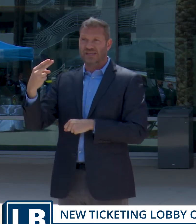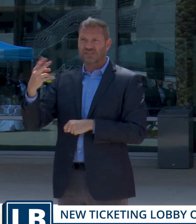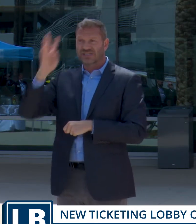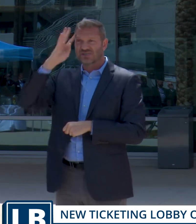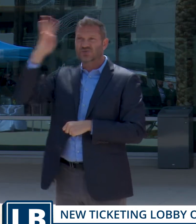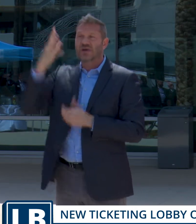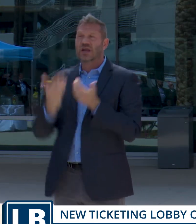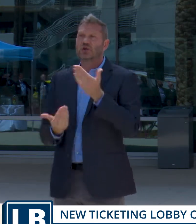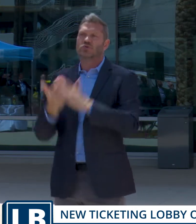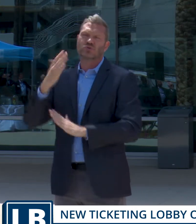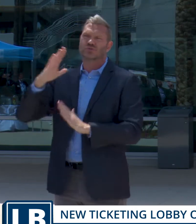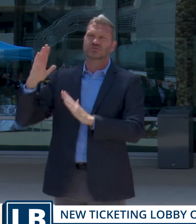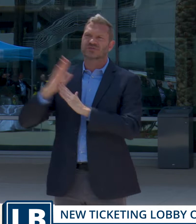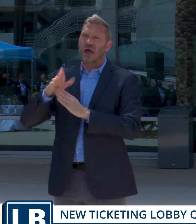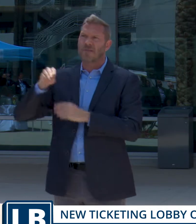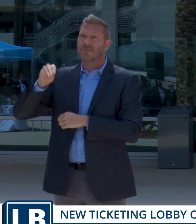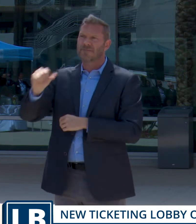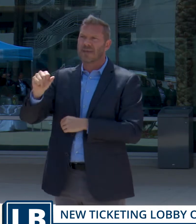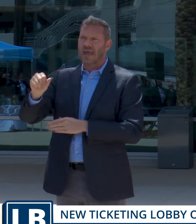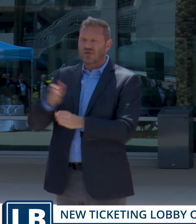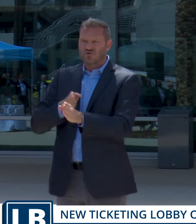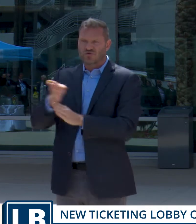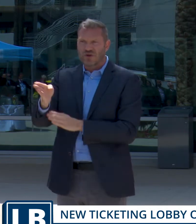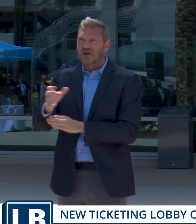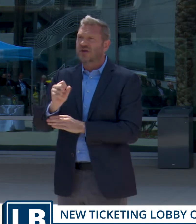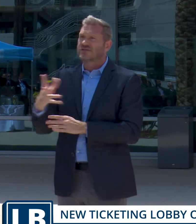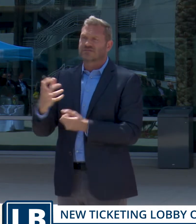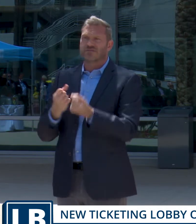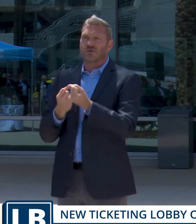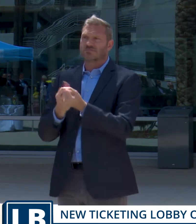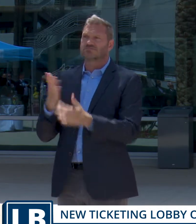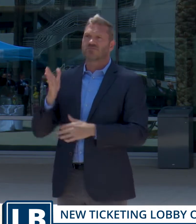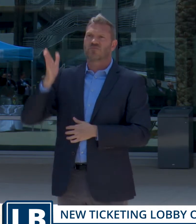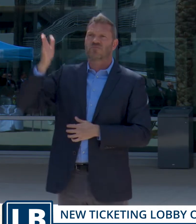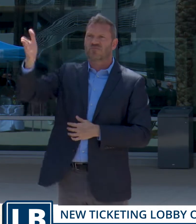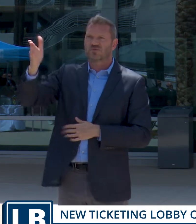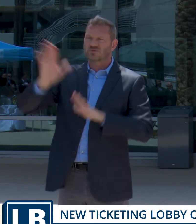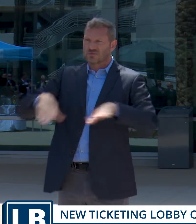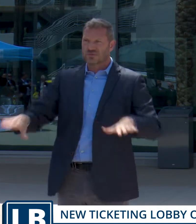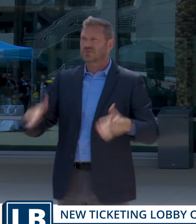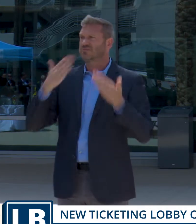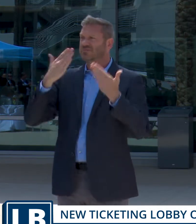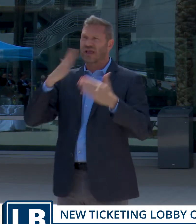growing up here. Thank you so much for all of your investment and your support.